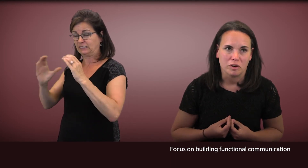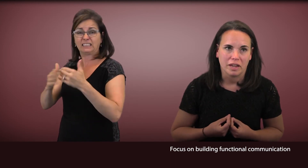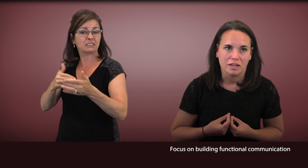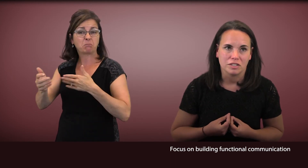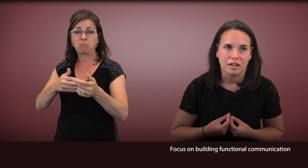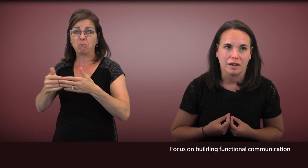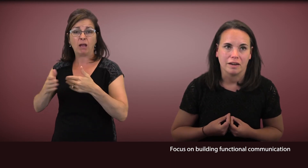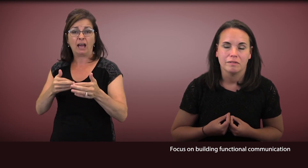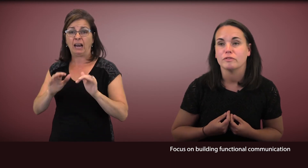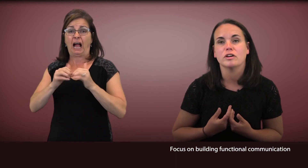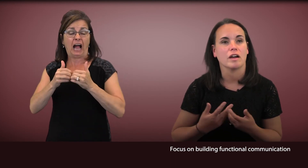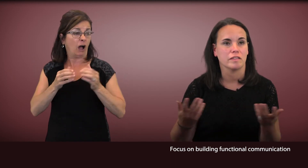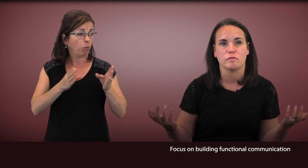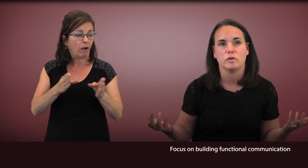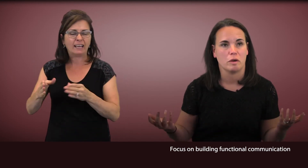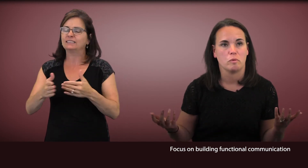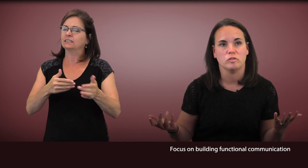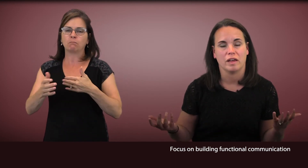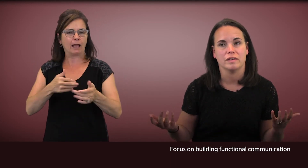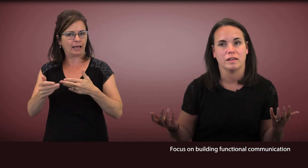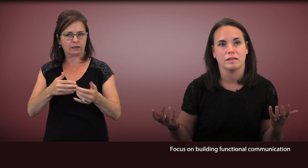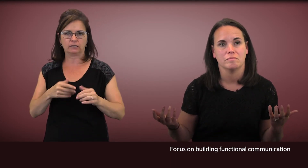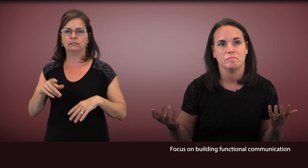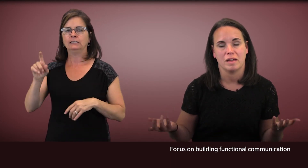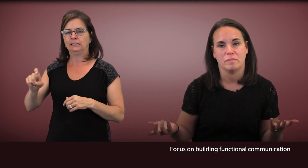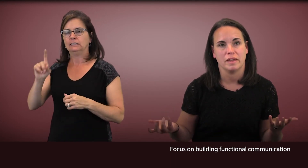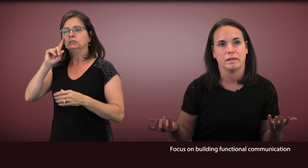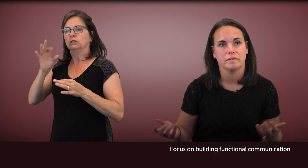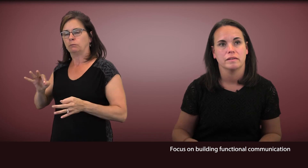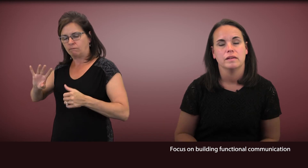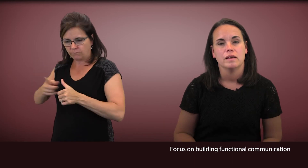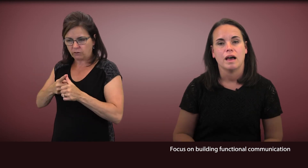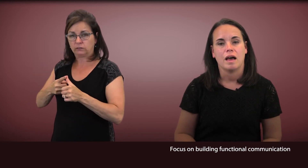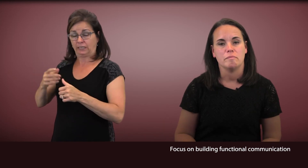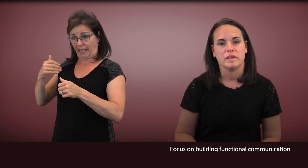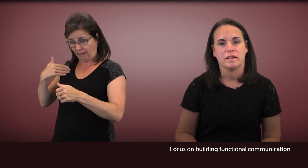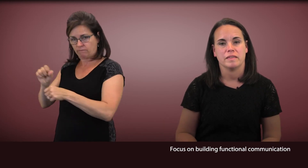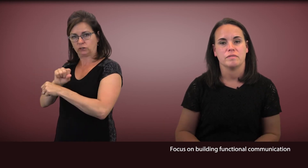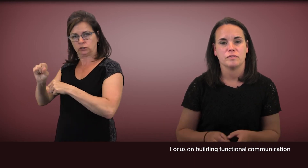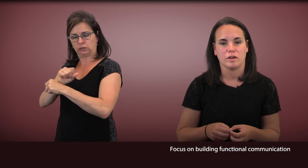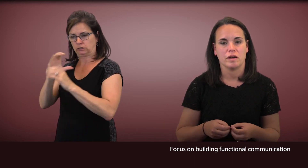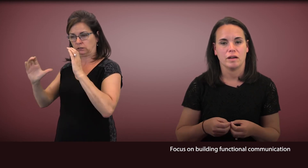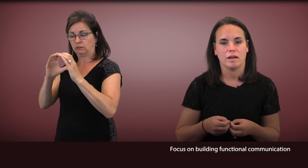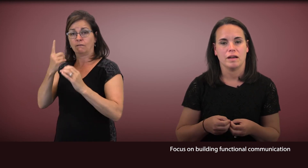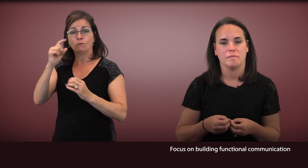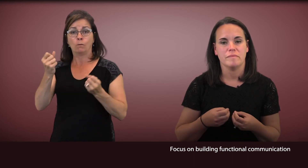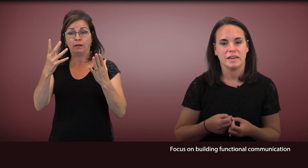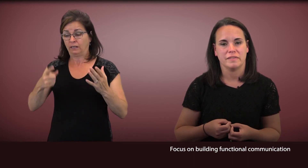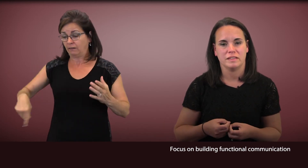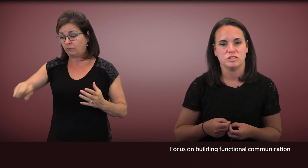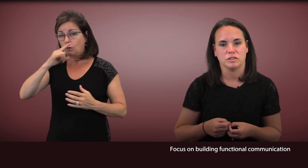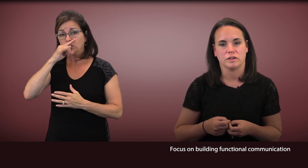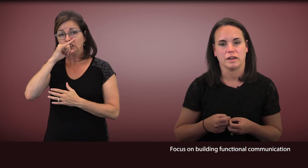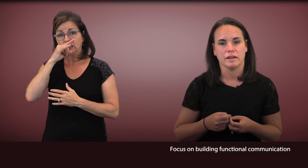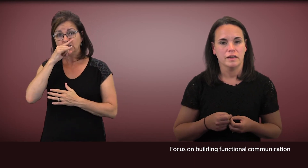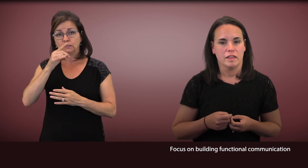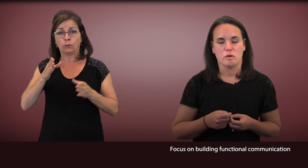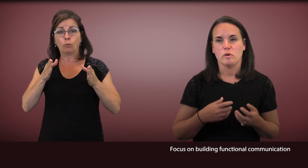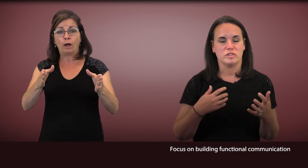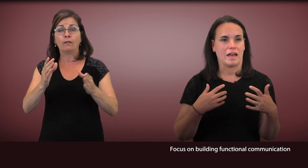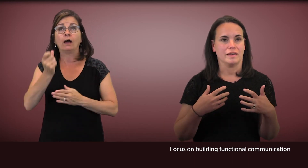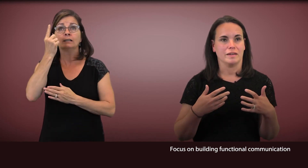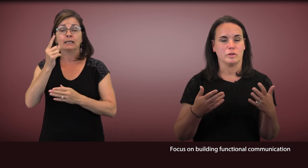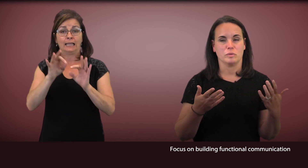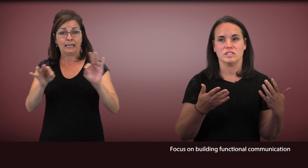functional communication, regardless of what that modality might be. Because for many of these children,